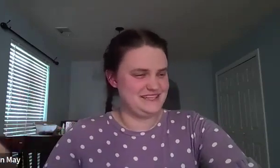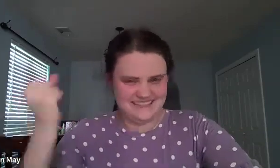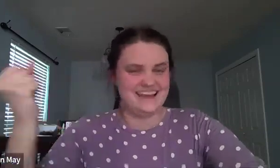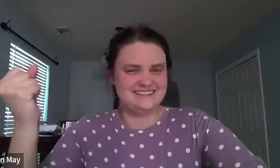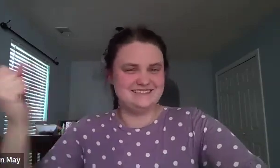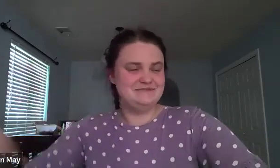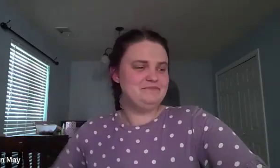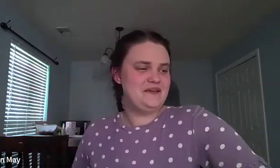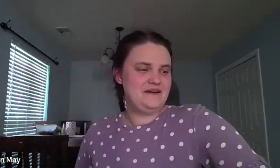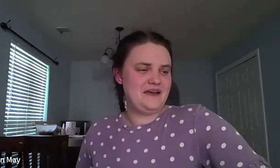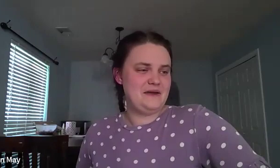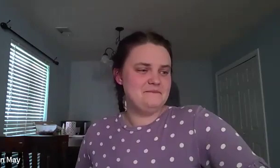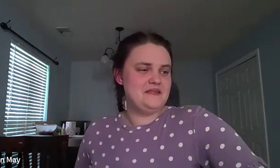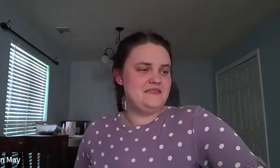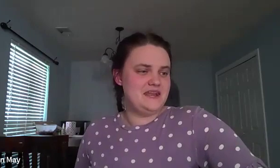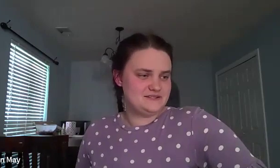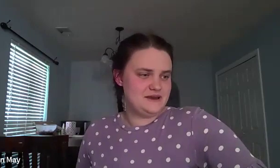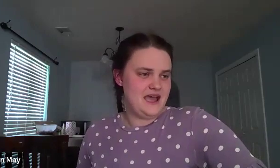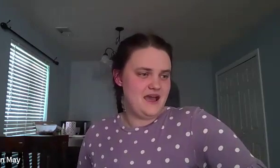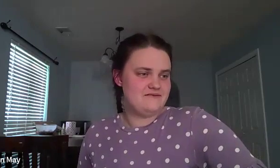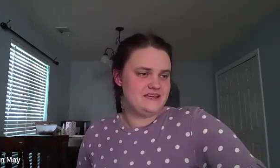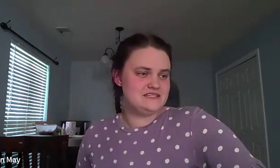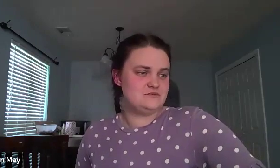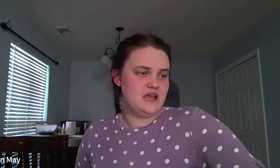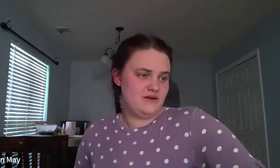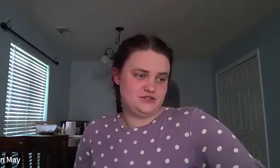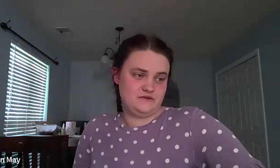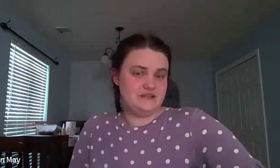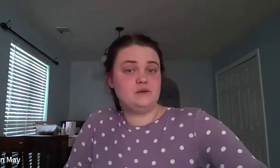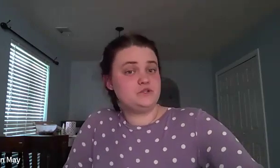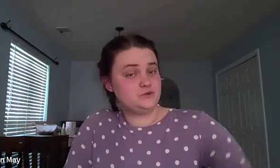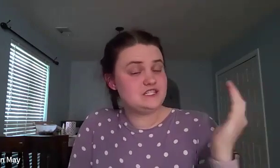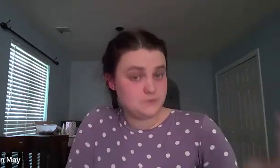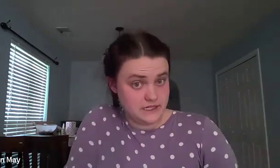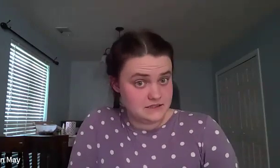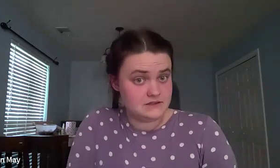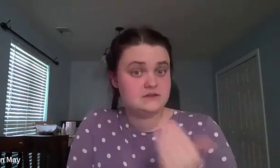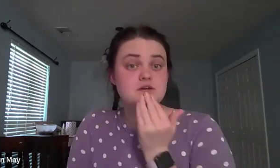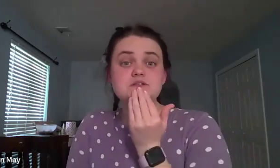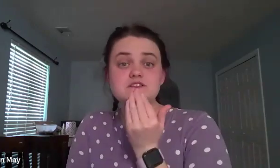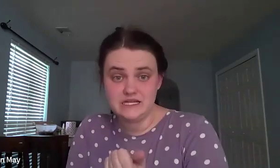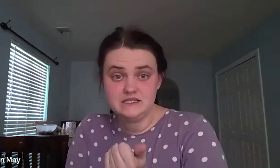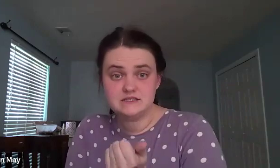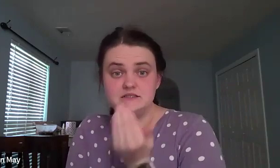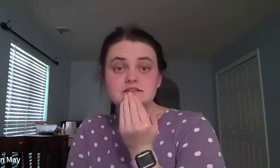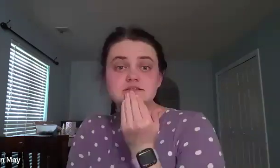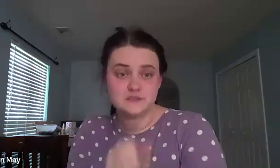like, yes. Okay. The next one I have is which we've already done, which was sweet. So sweet,